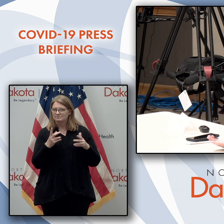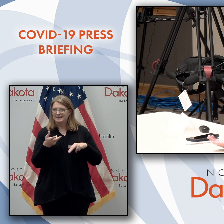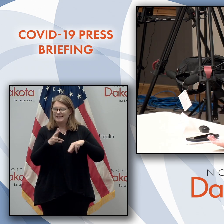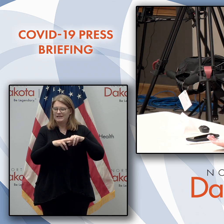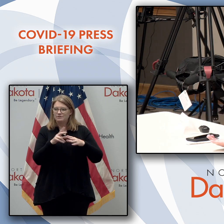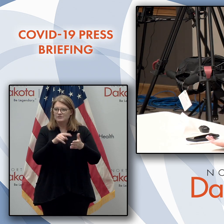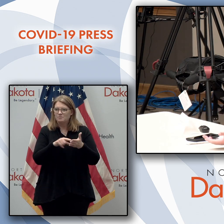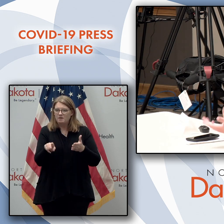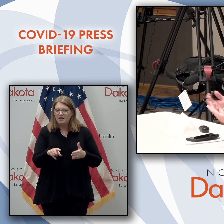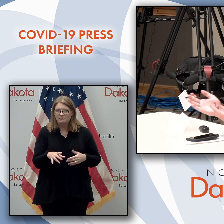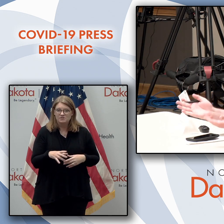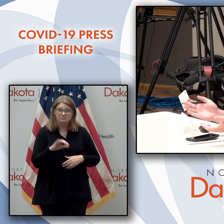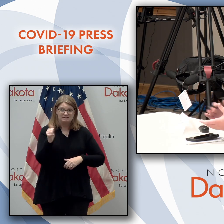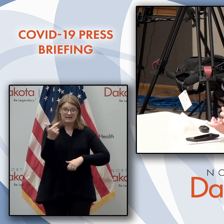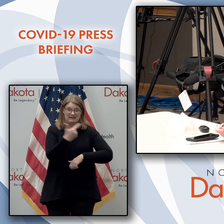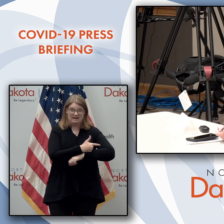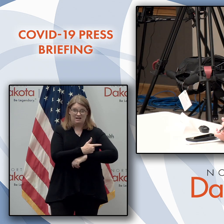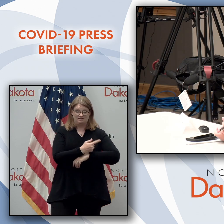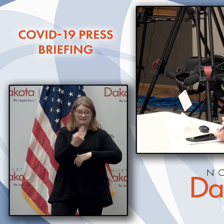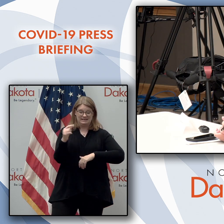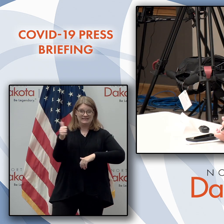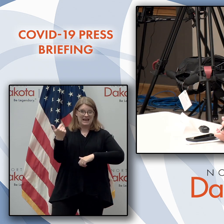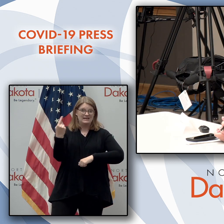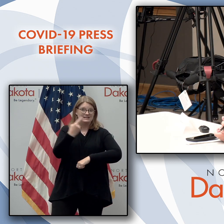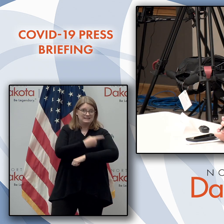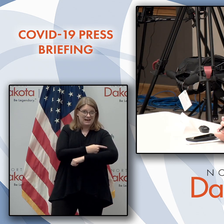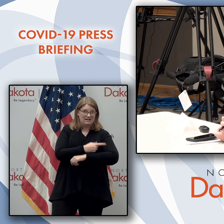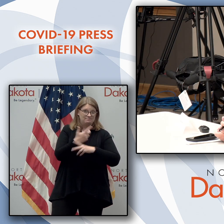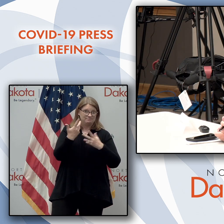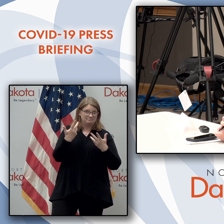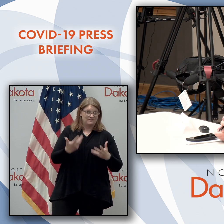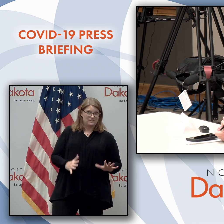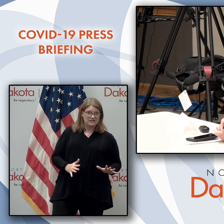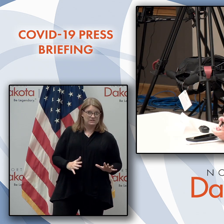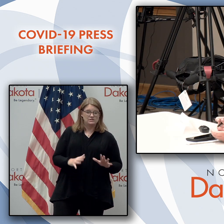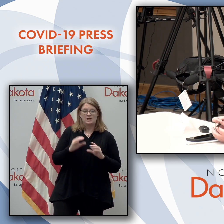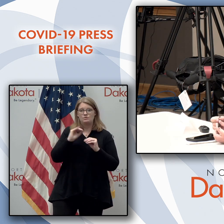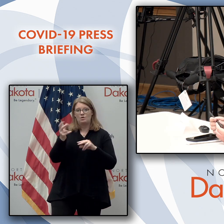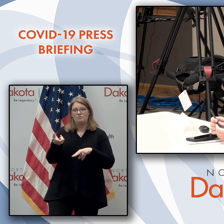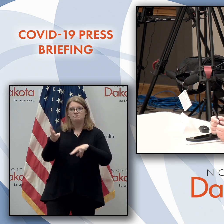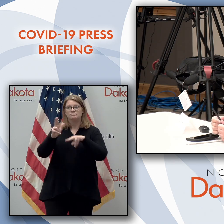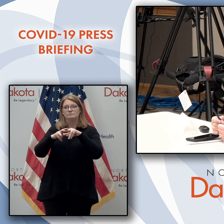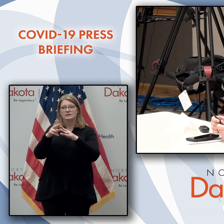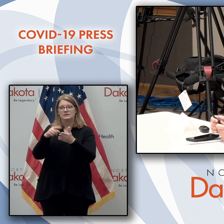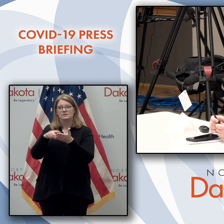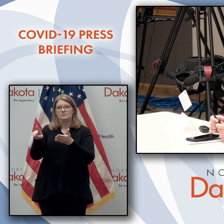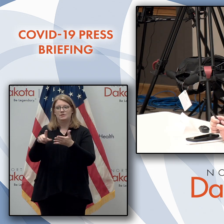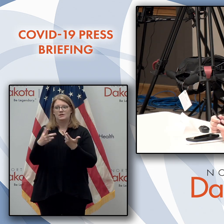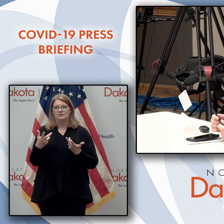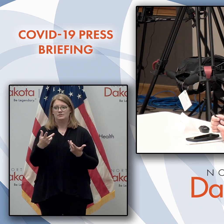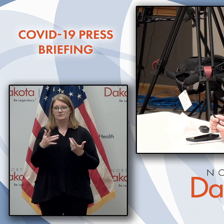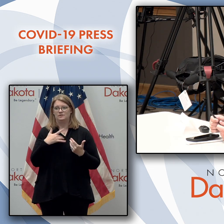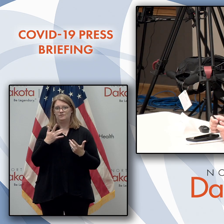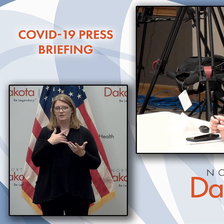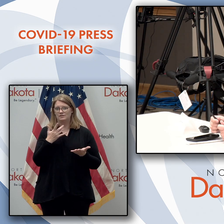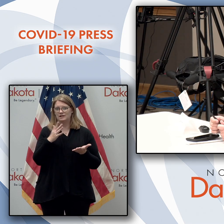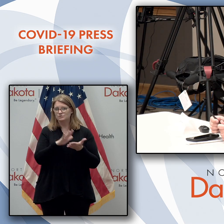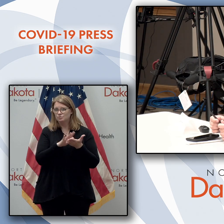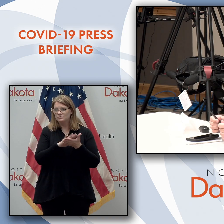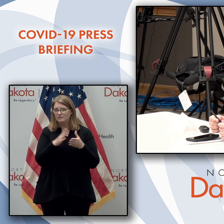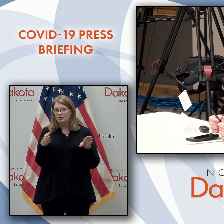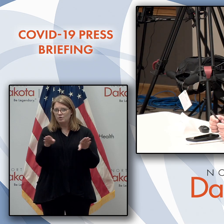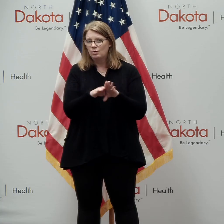and not want to teach anymore. Is there any fear in your mind that that's going to happen and schools might have to close down anyway from lack of